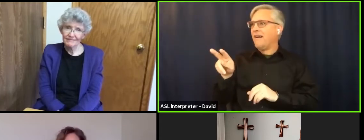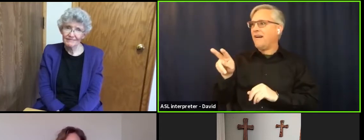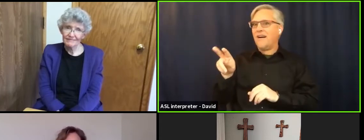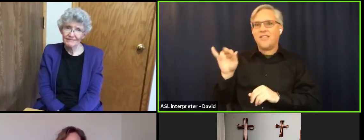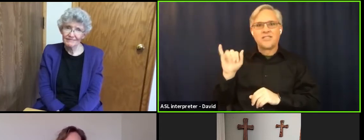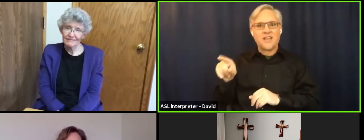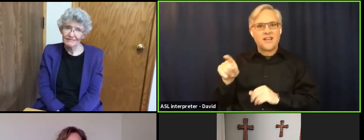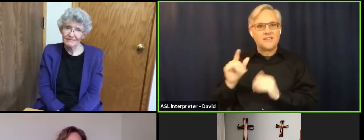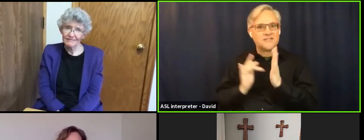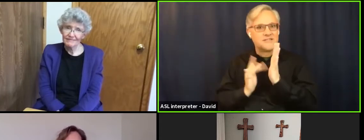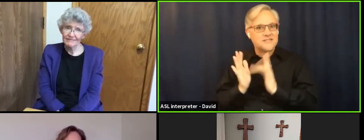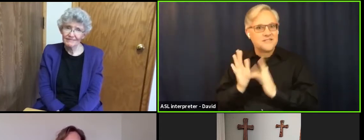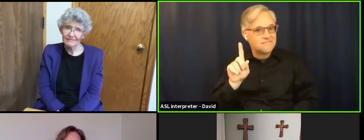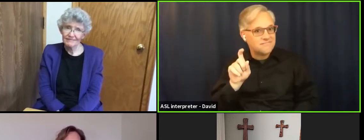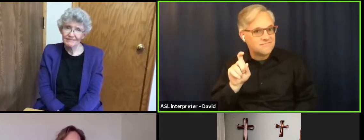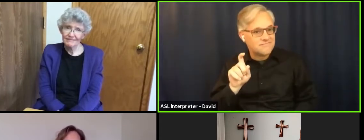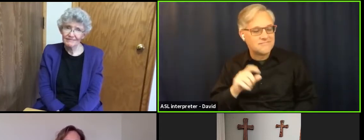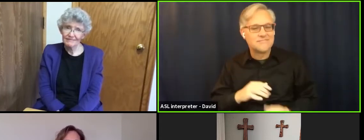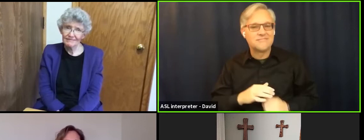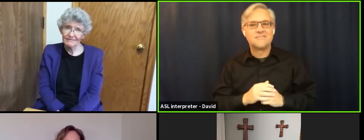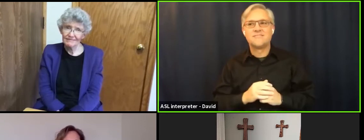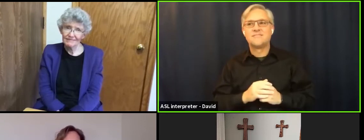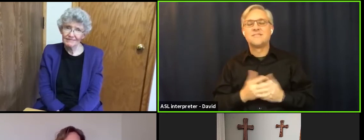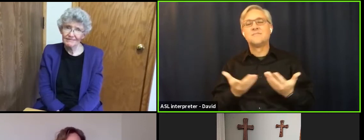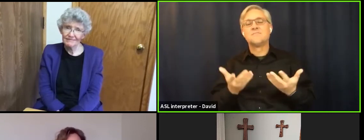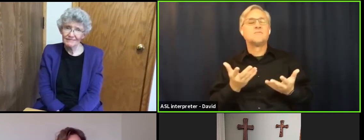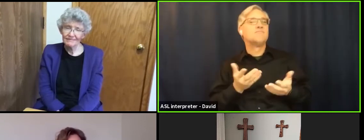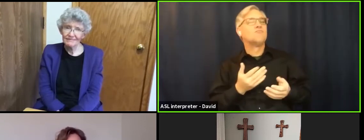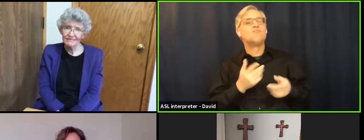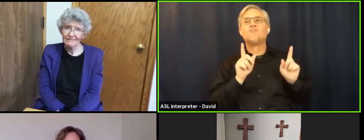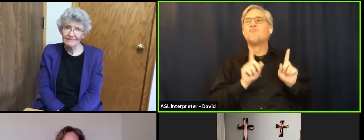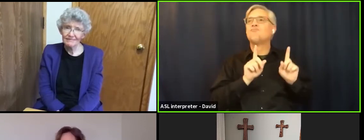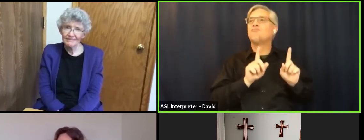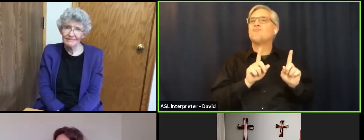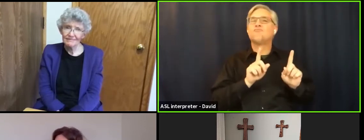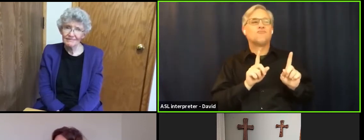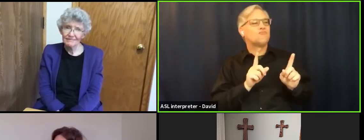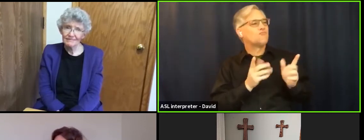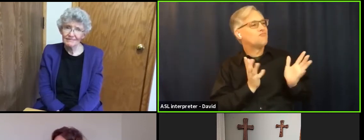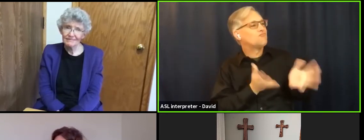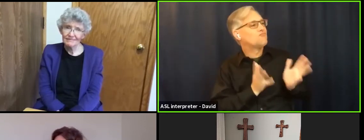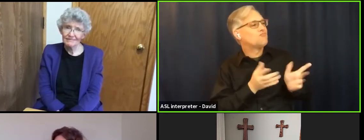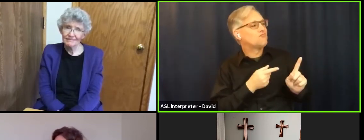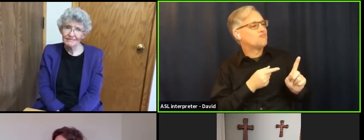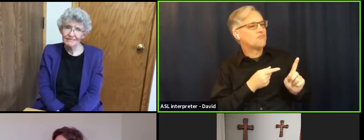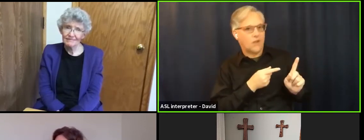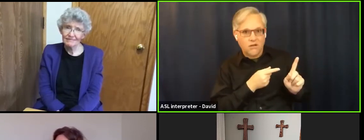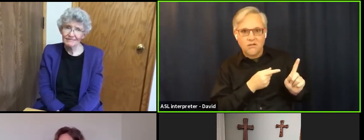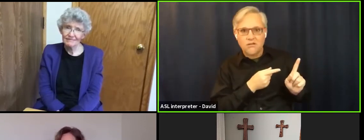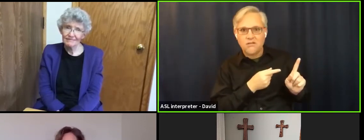How is Jesus walking with you, in conversation with you,